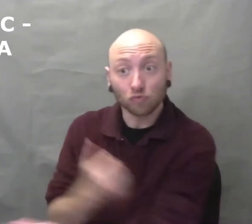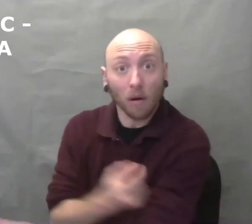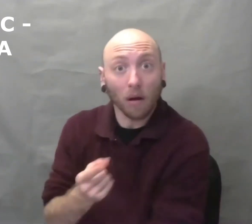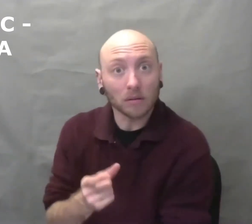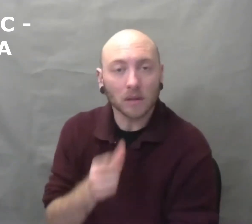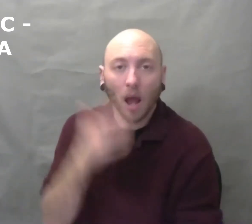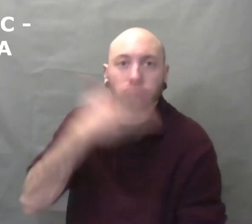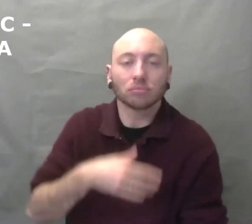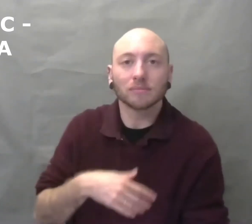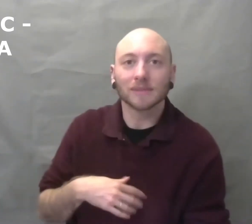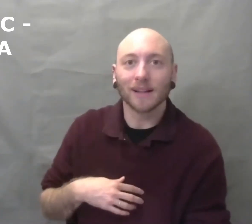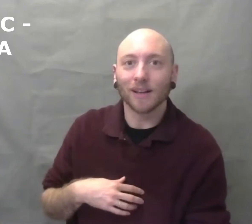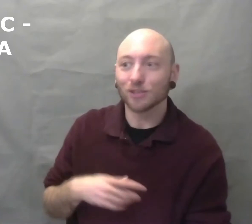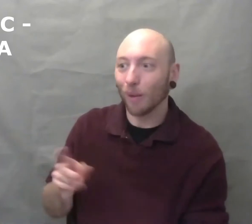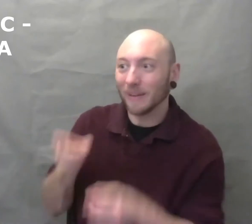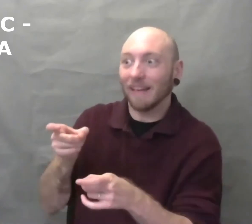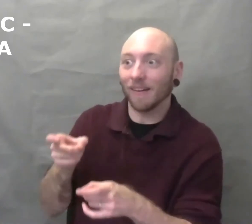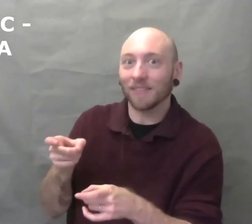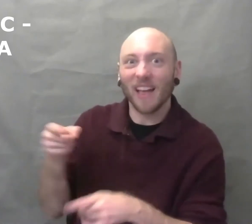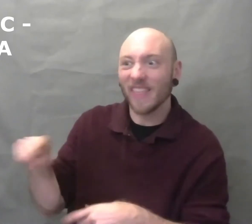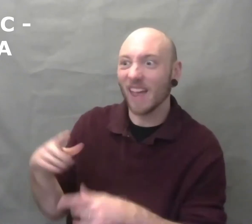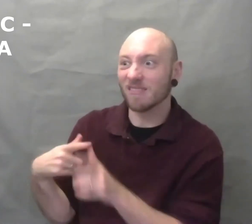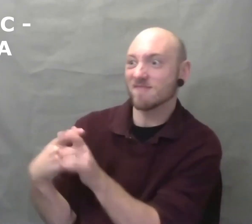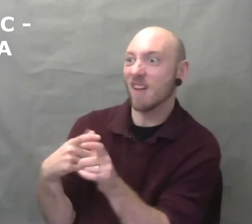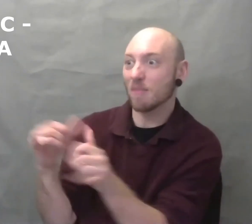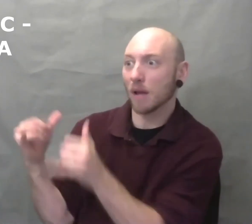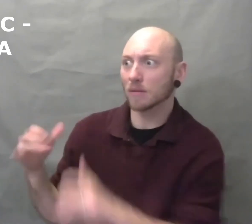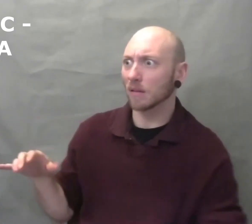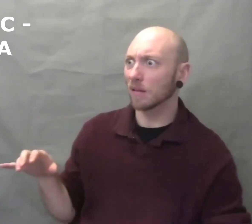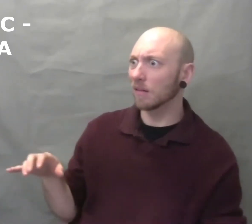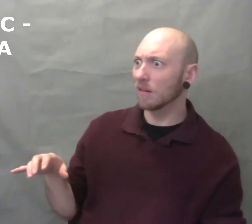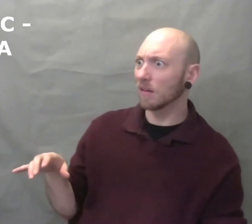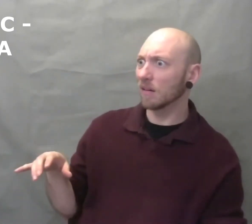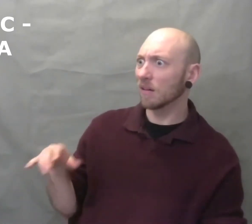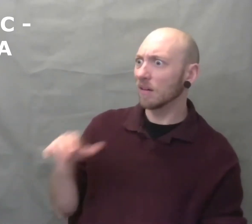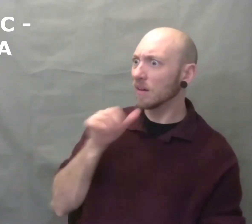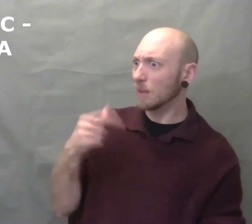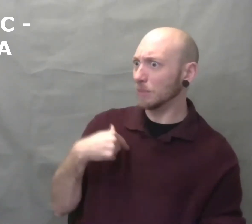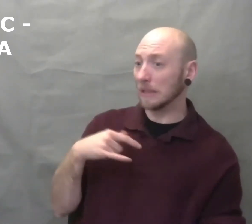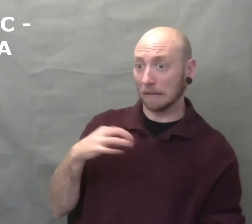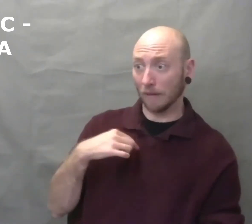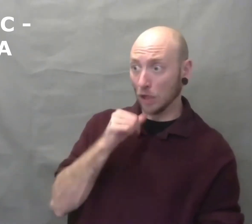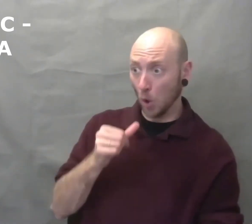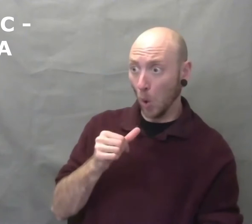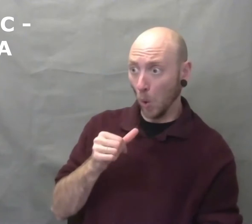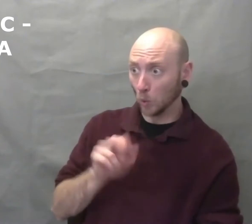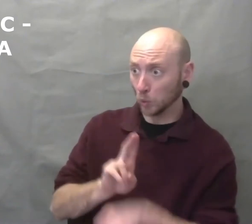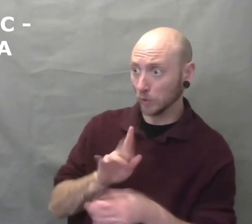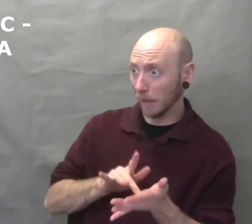watch them run around my house, and I was like, "Why? I'm not like that. You know, if I don't take this pill, I'm like that. But if I take this pill, I'm